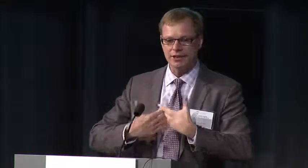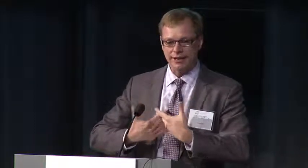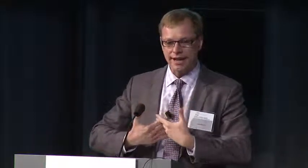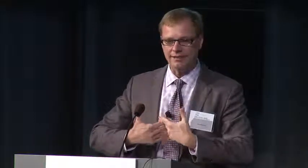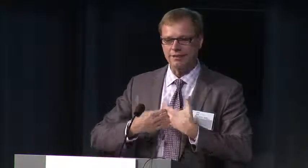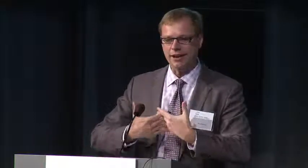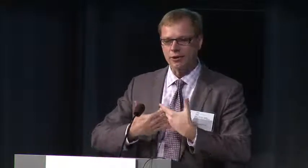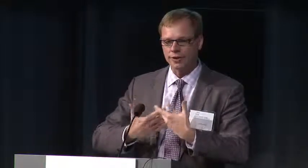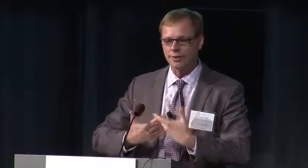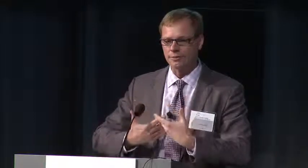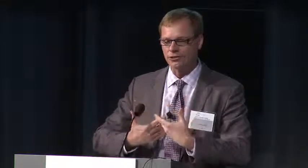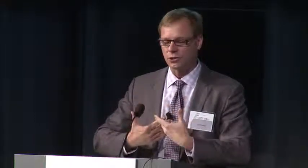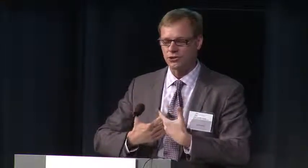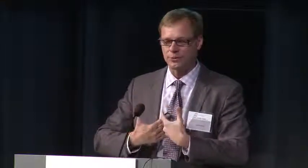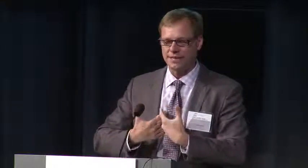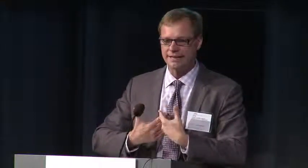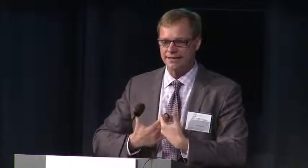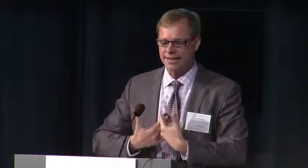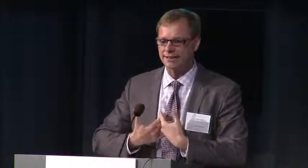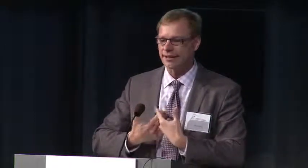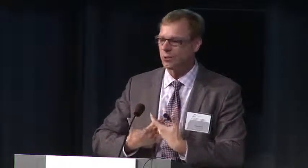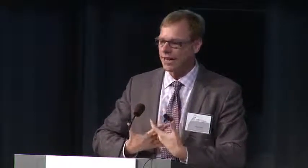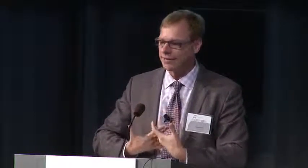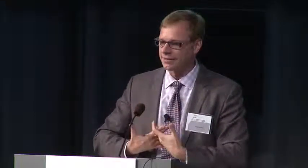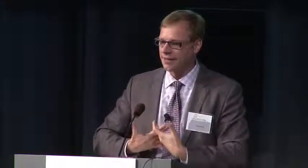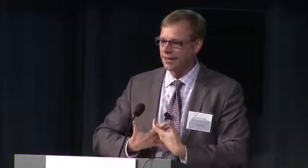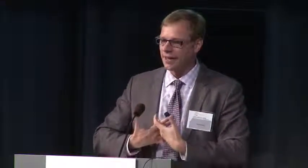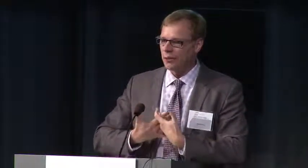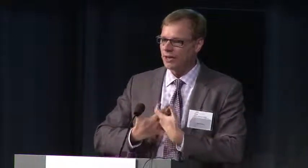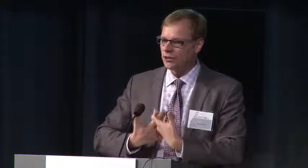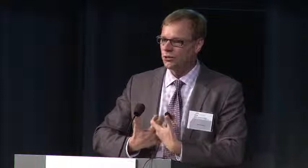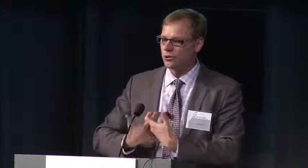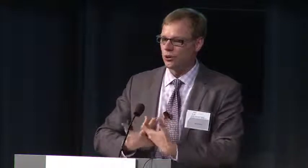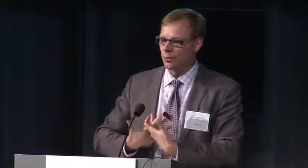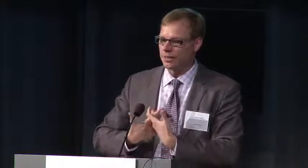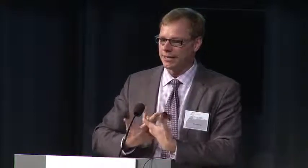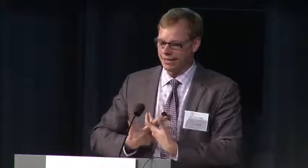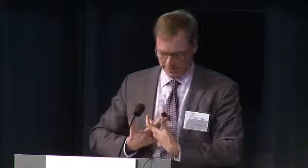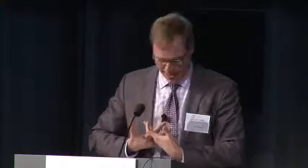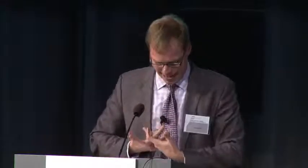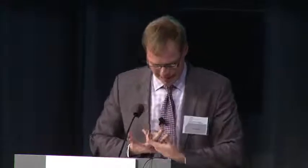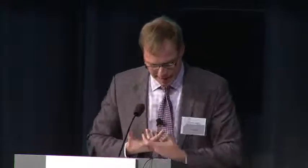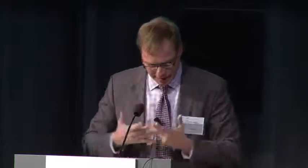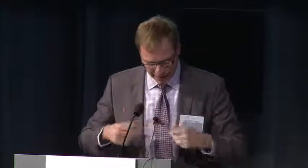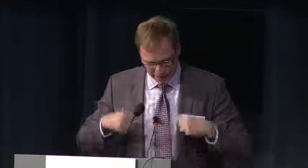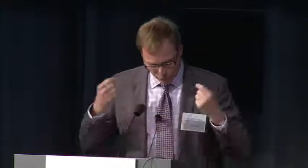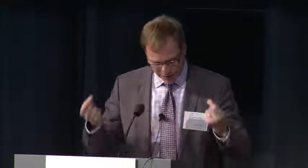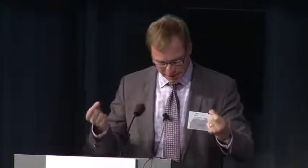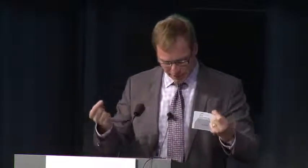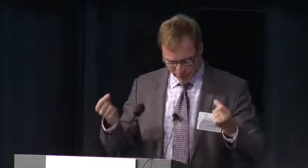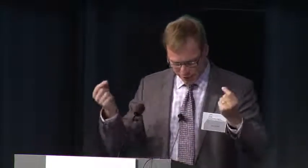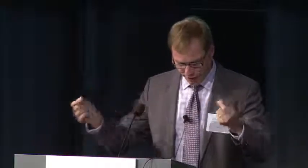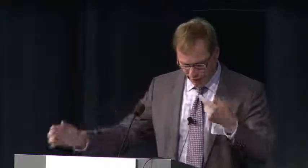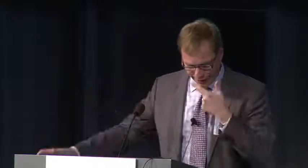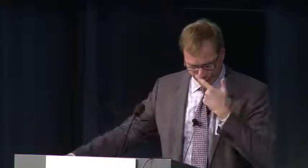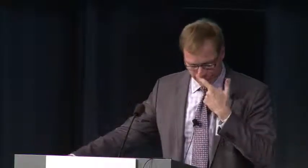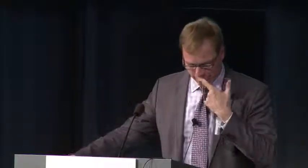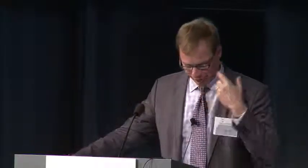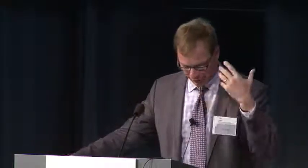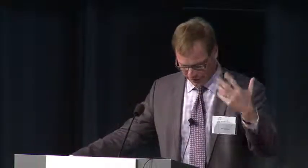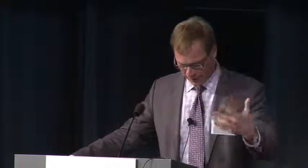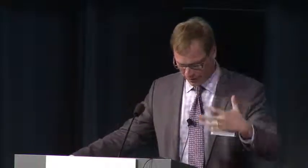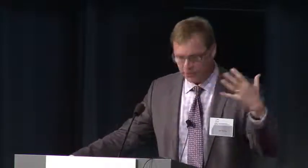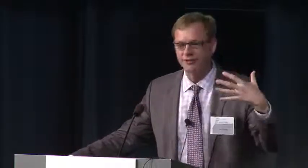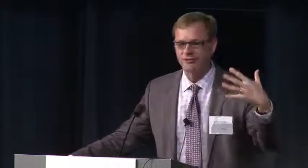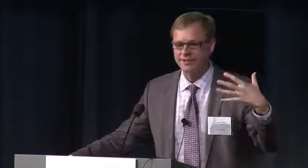be connected and how they can be shown to be interlinked in ways that we don't normally expect. And this brings me to the third area